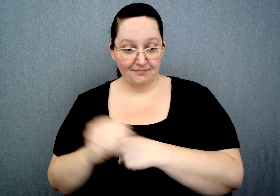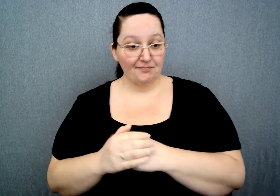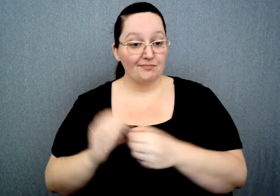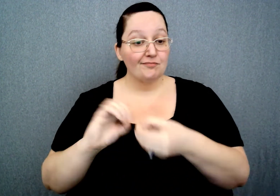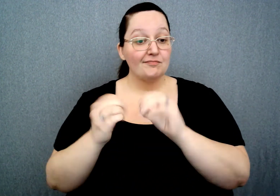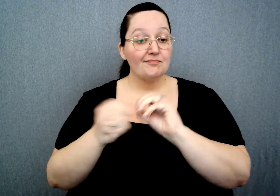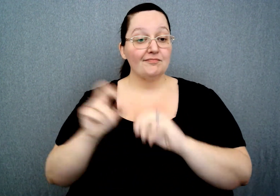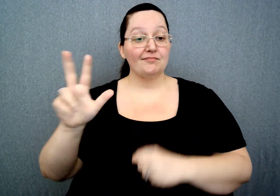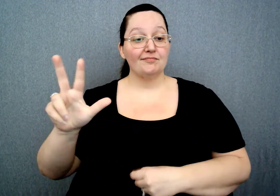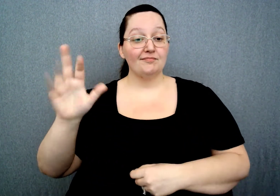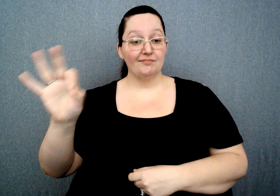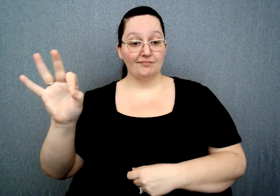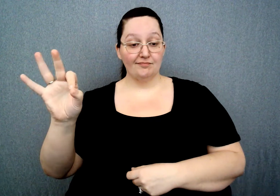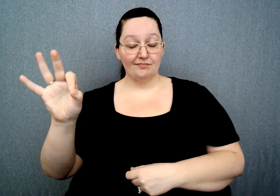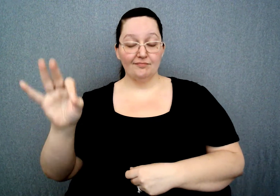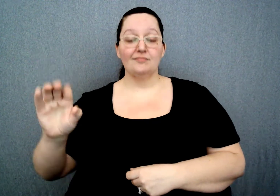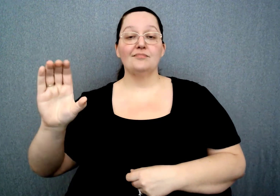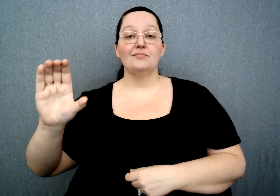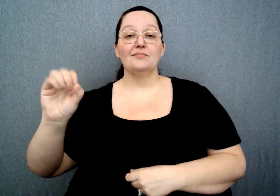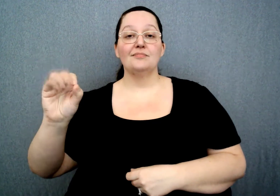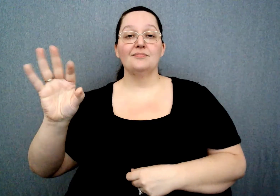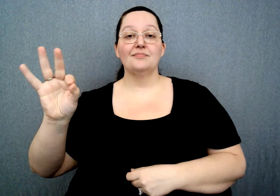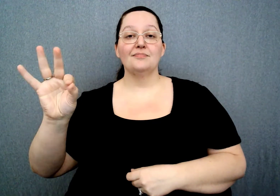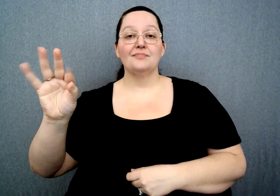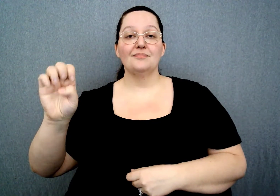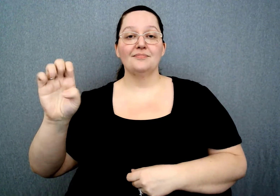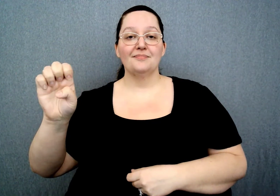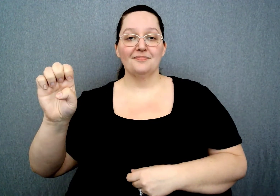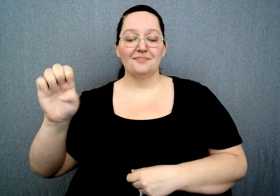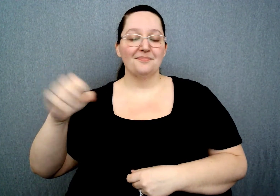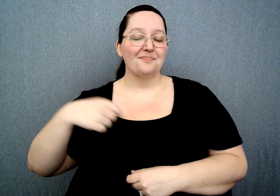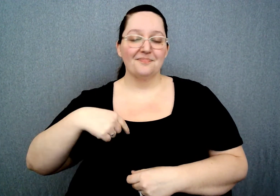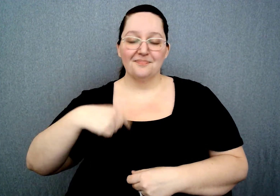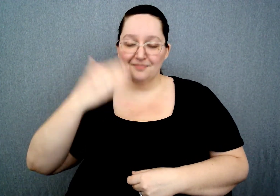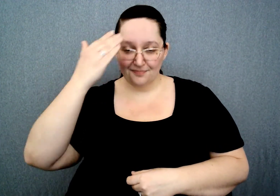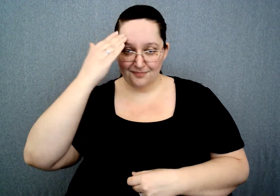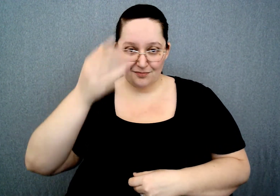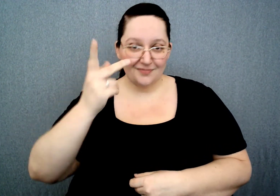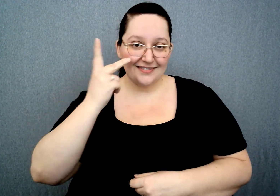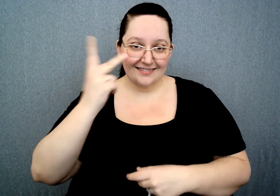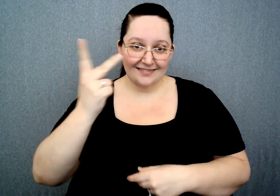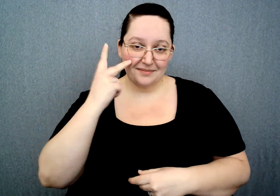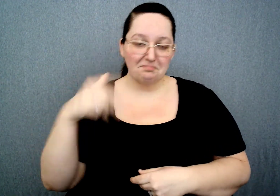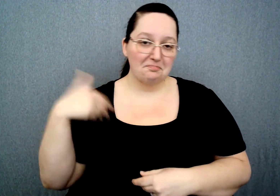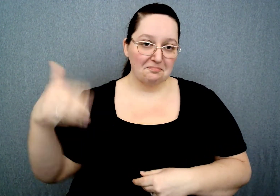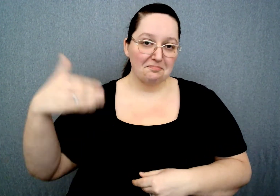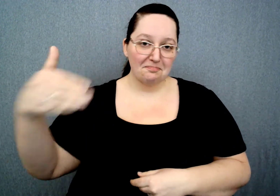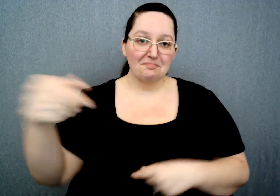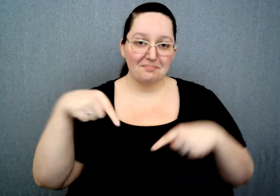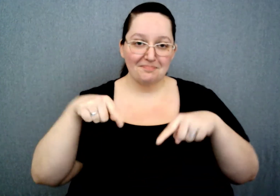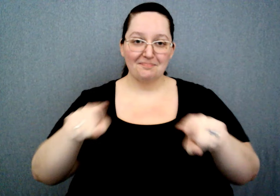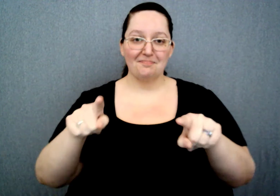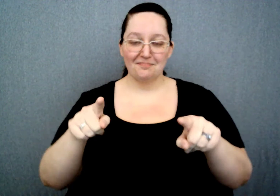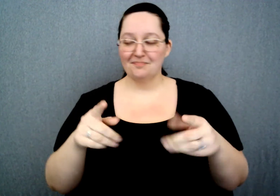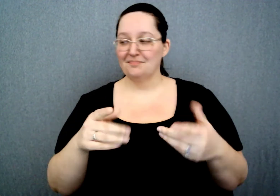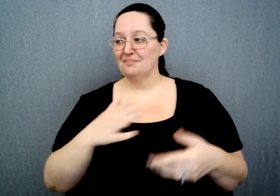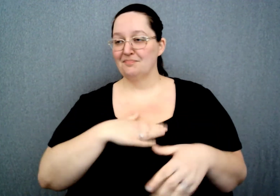There are different types of beverages we're going to go over, so number 39 is coffee. I know you've seen this from time to time